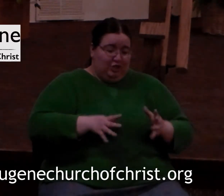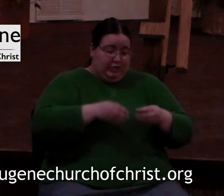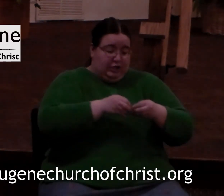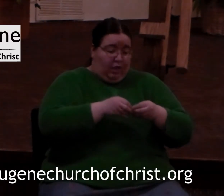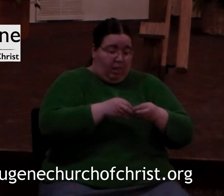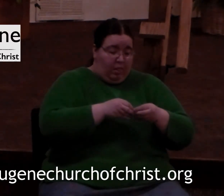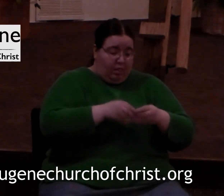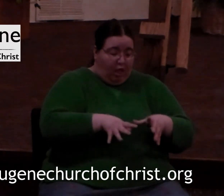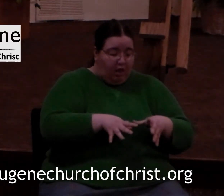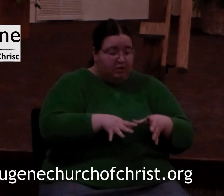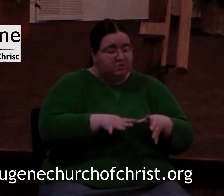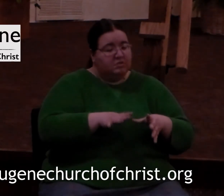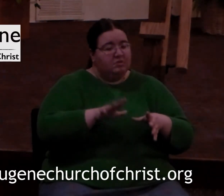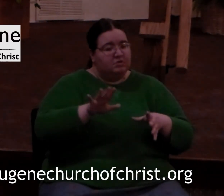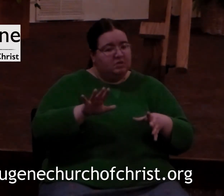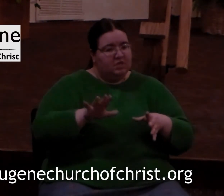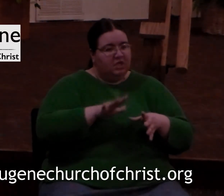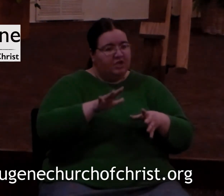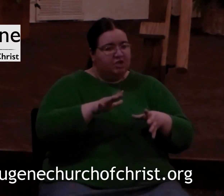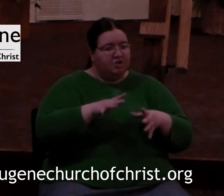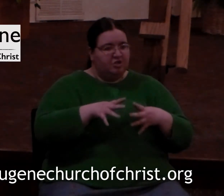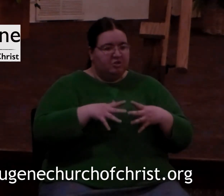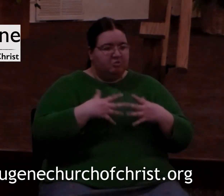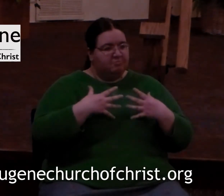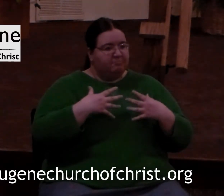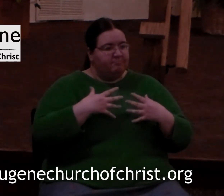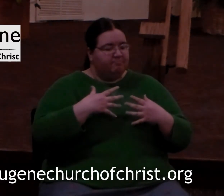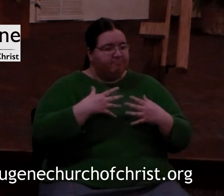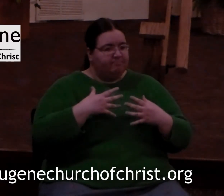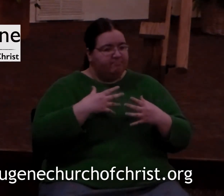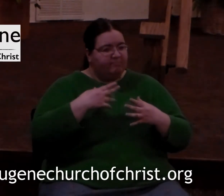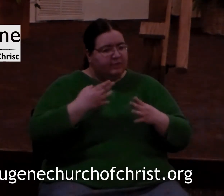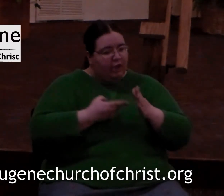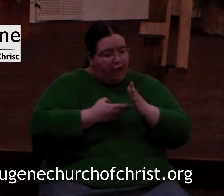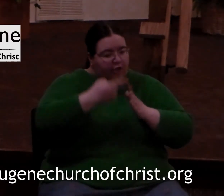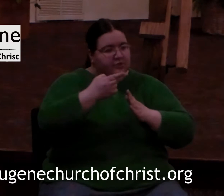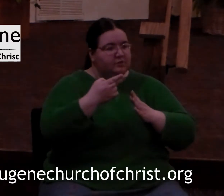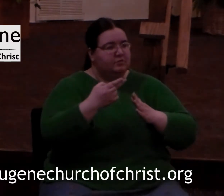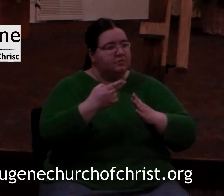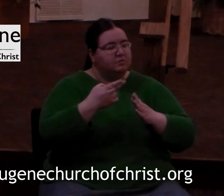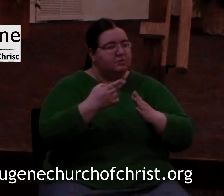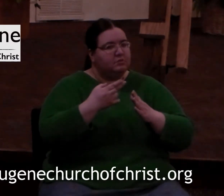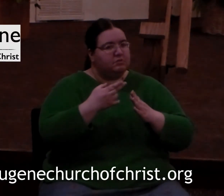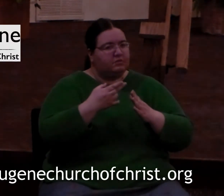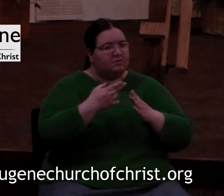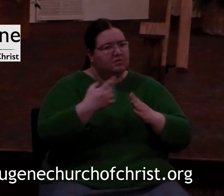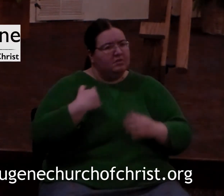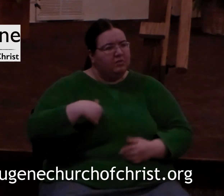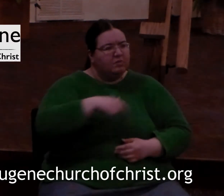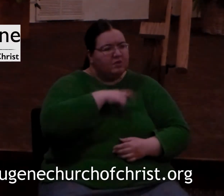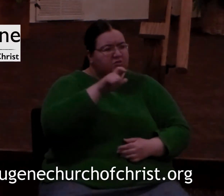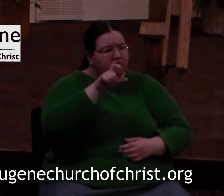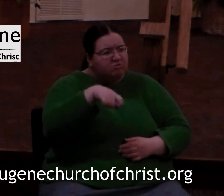way. If there are any truthful people on the face of the earth, it should be us. This is part of who we are and what we